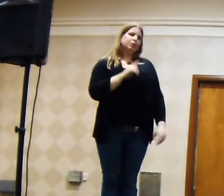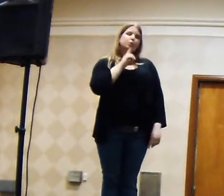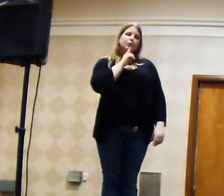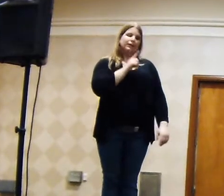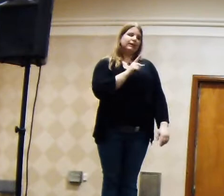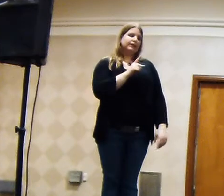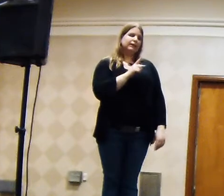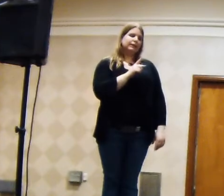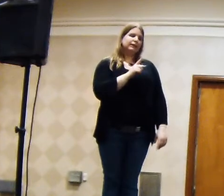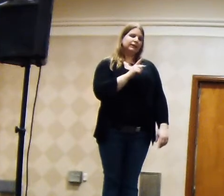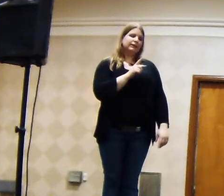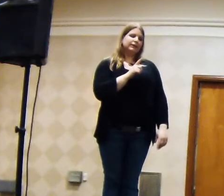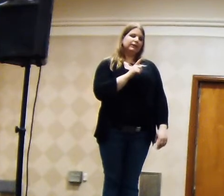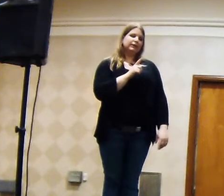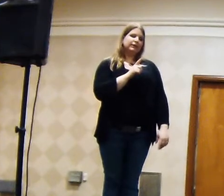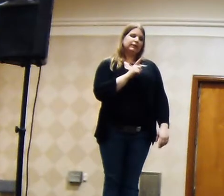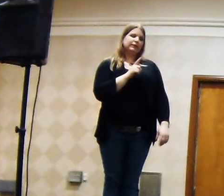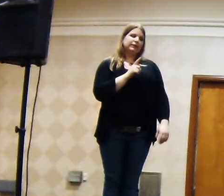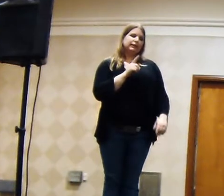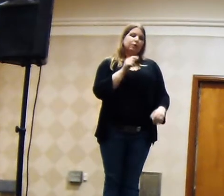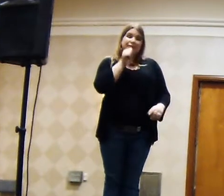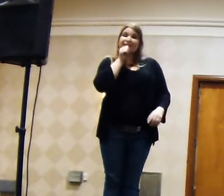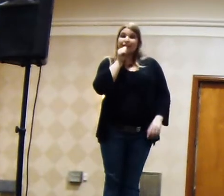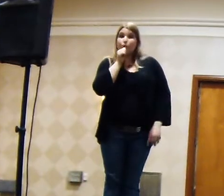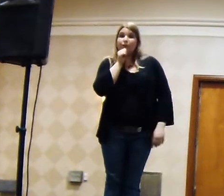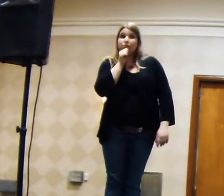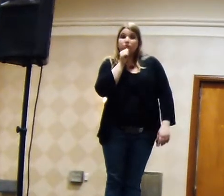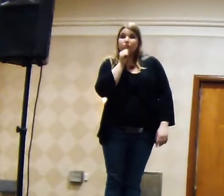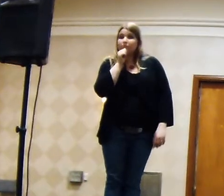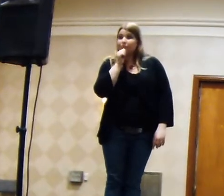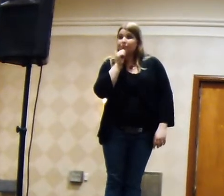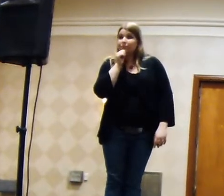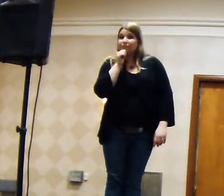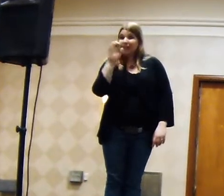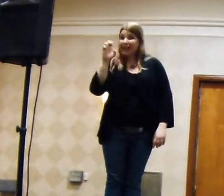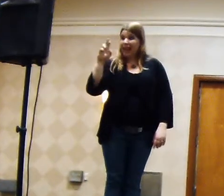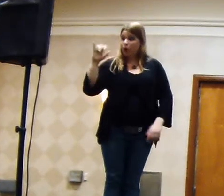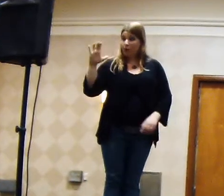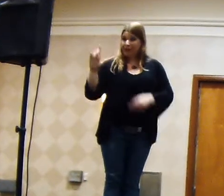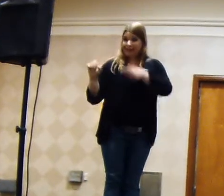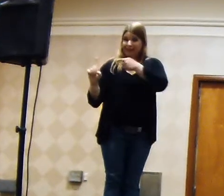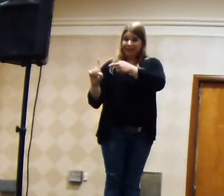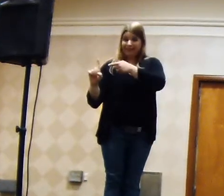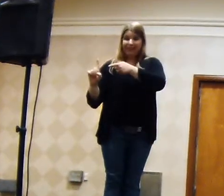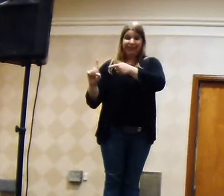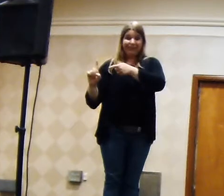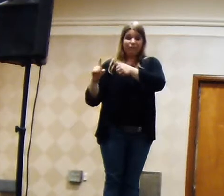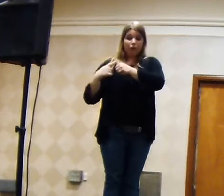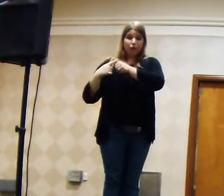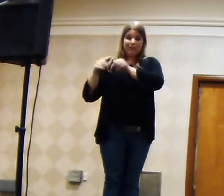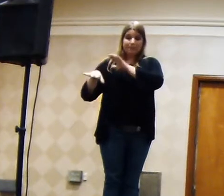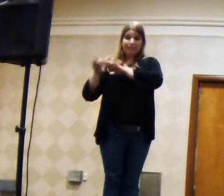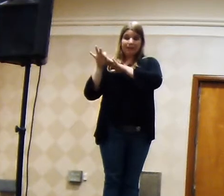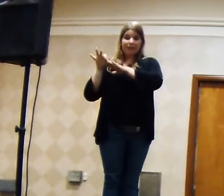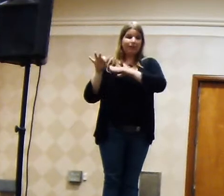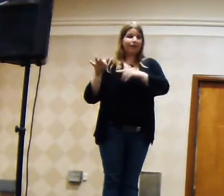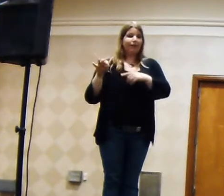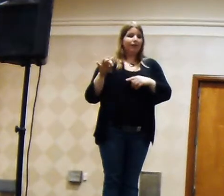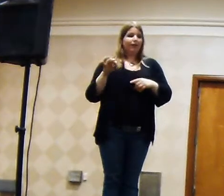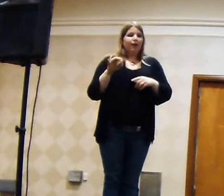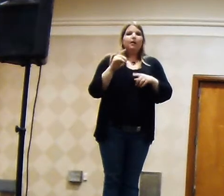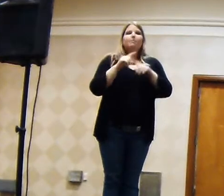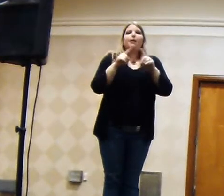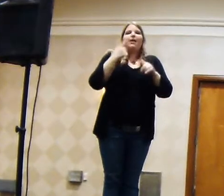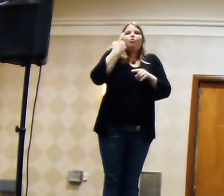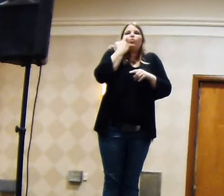well-known open secret for a while, and then with the DVD for the 25th anniversary, I think they finally just started showing